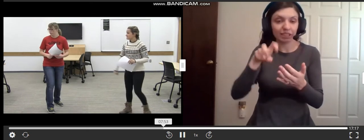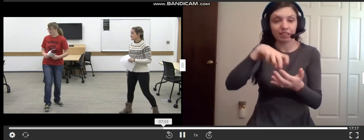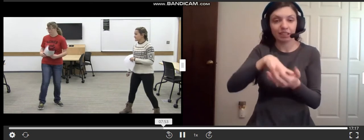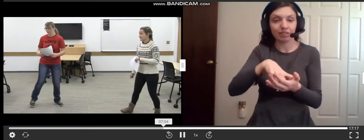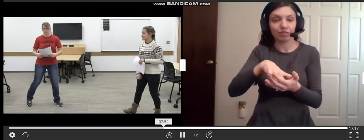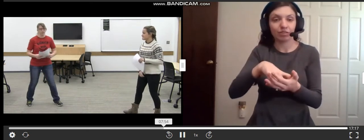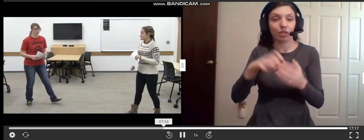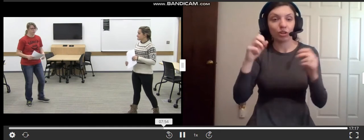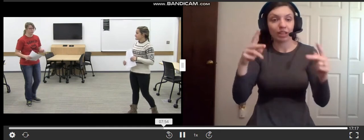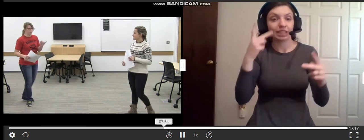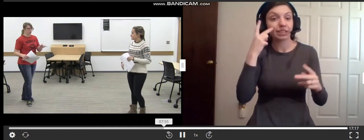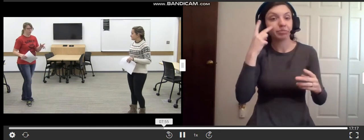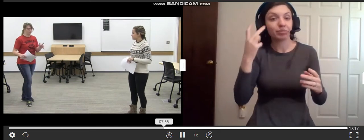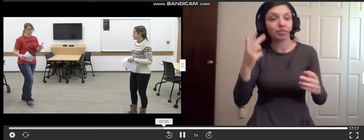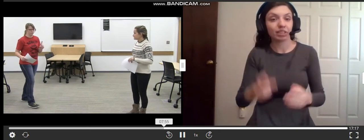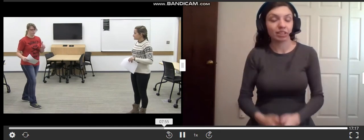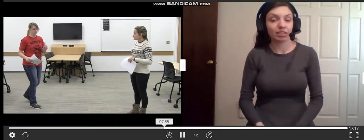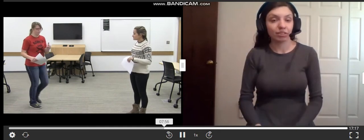Okay, let's see it.